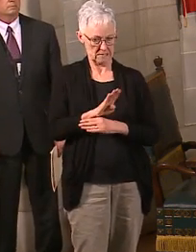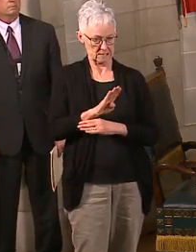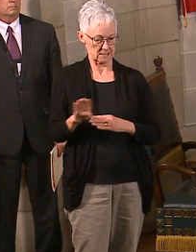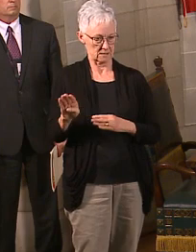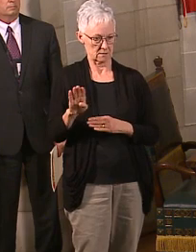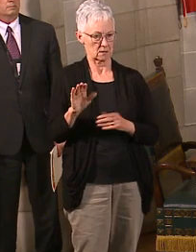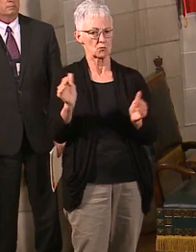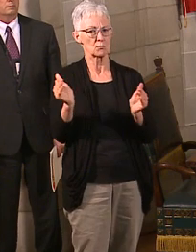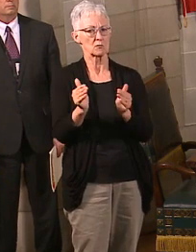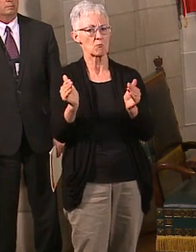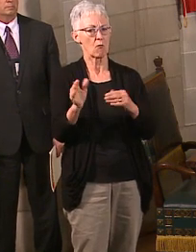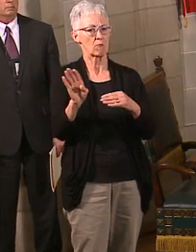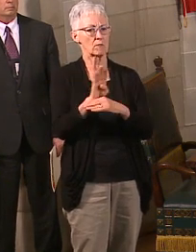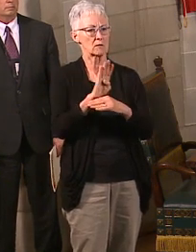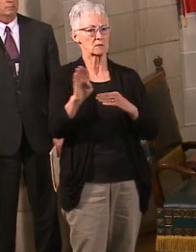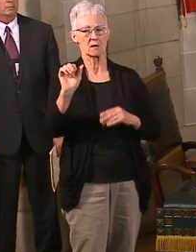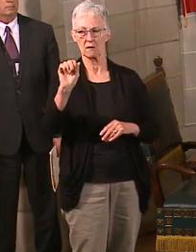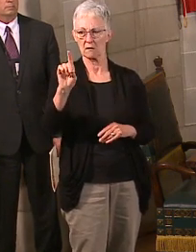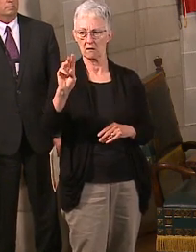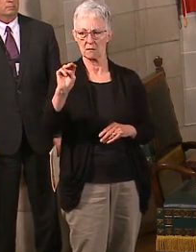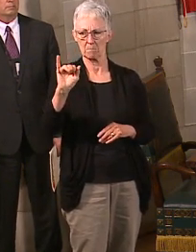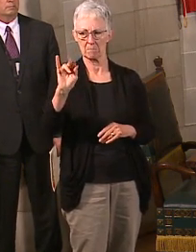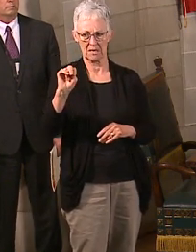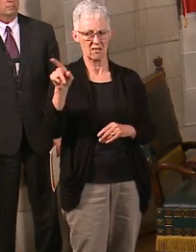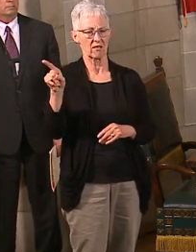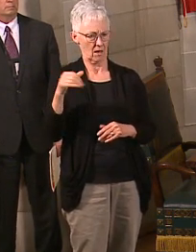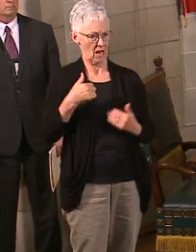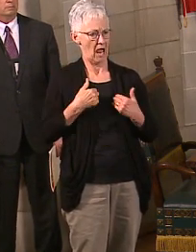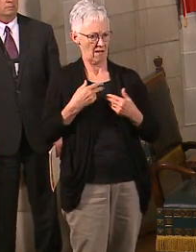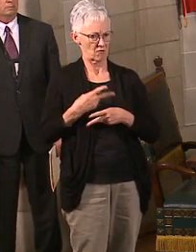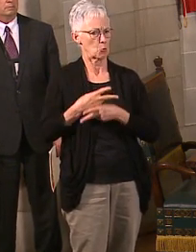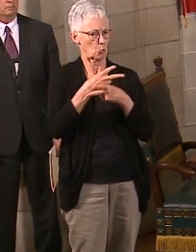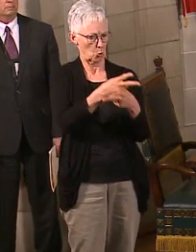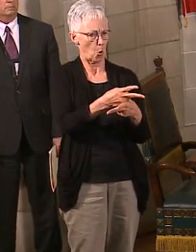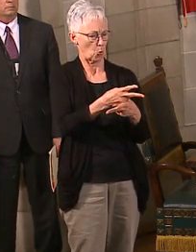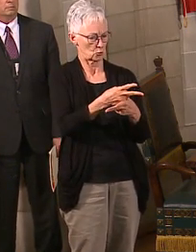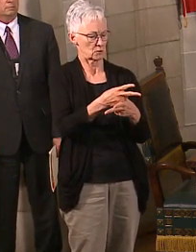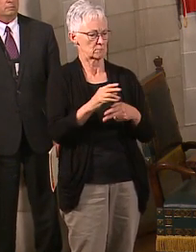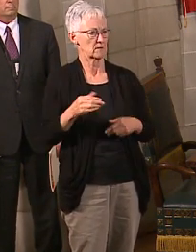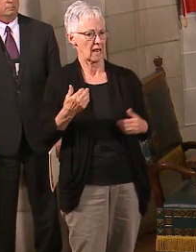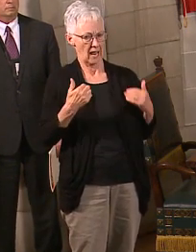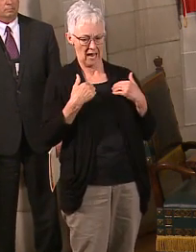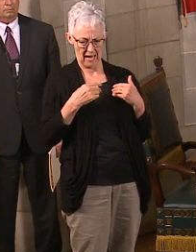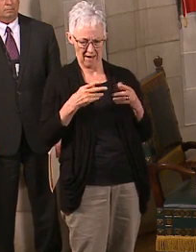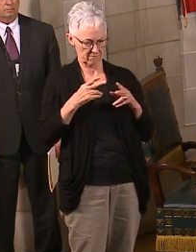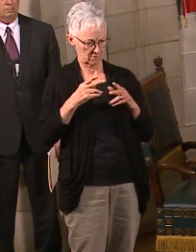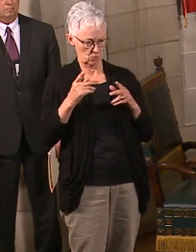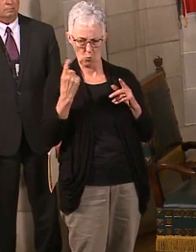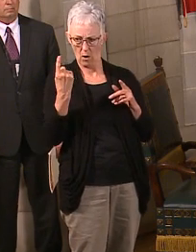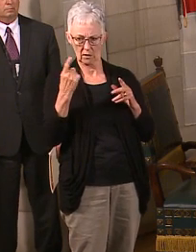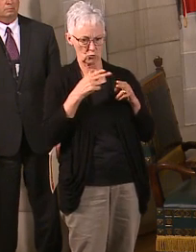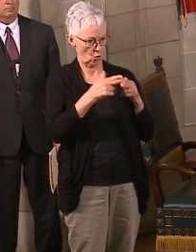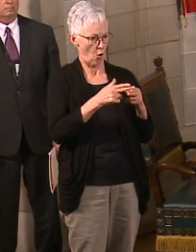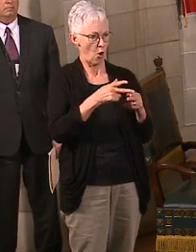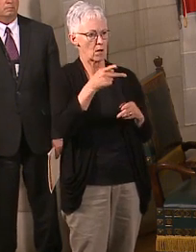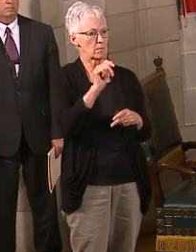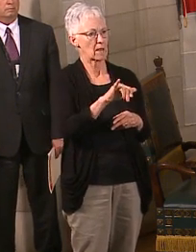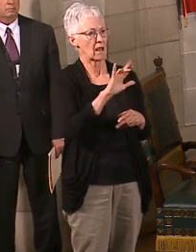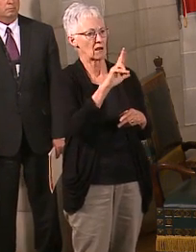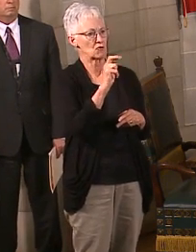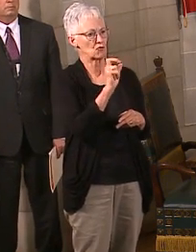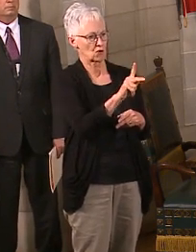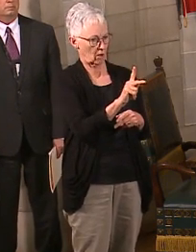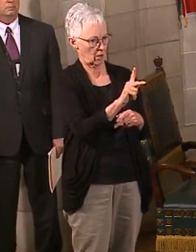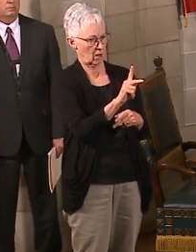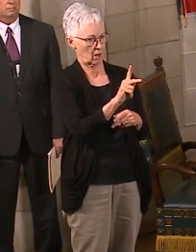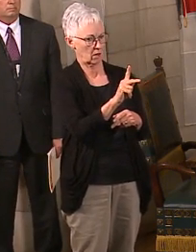there available to be able to help you get that loan. So for example, there's the Paycheck Protection Program, which is a